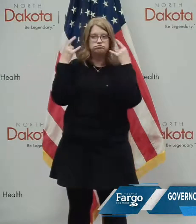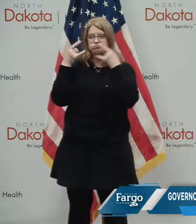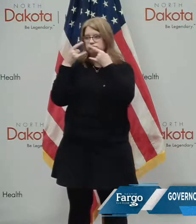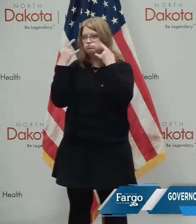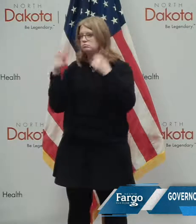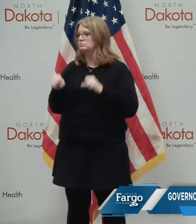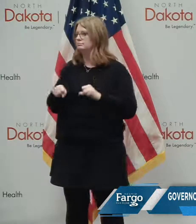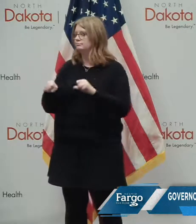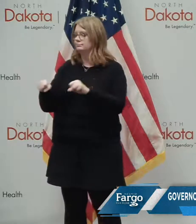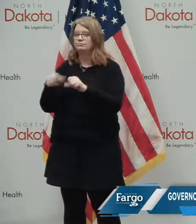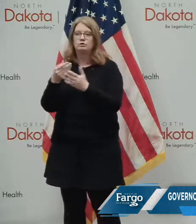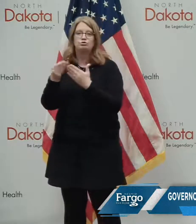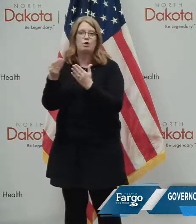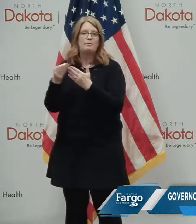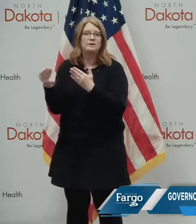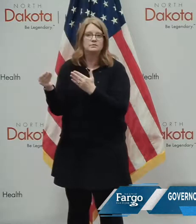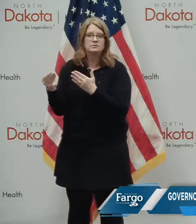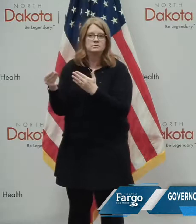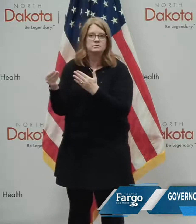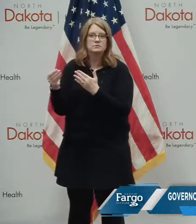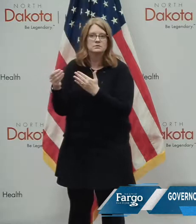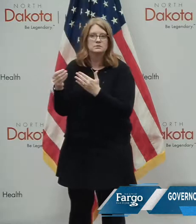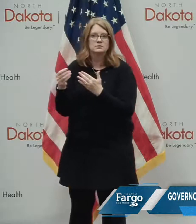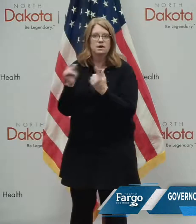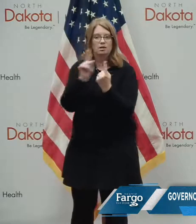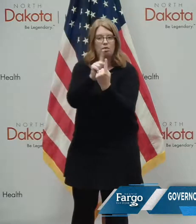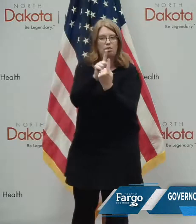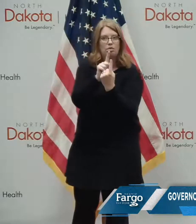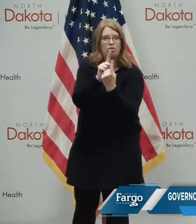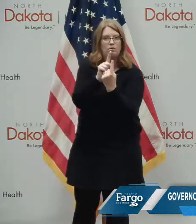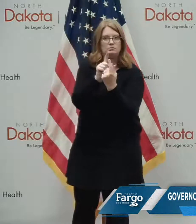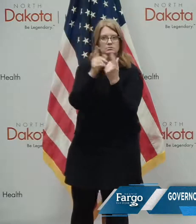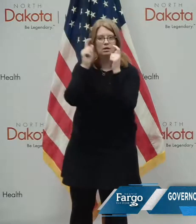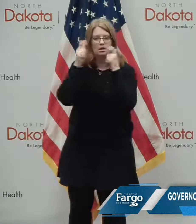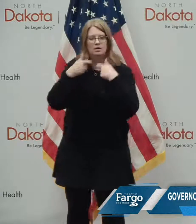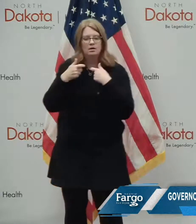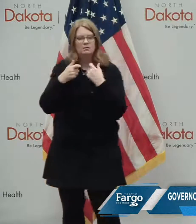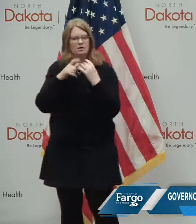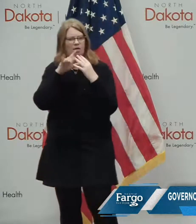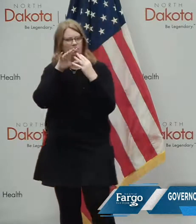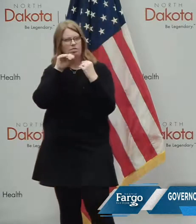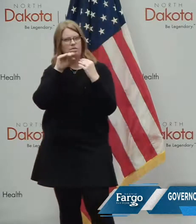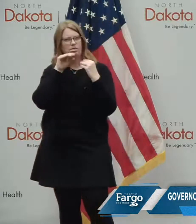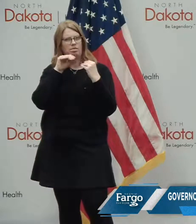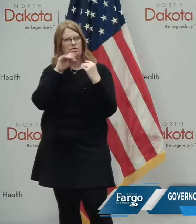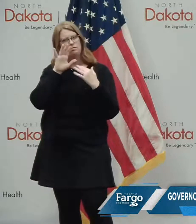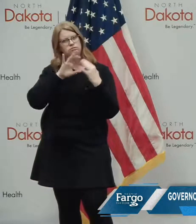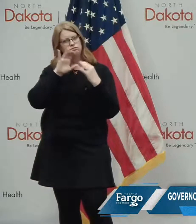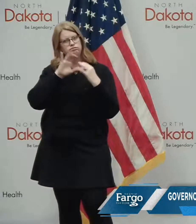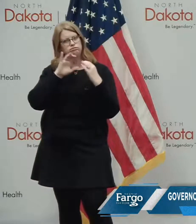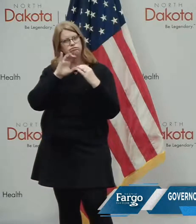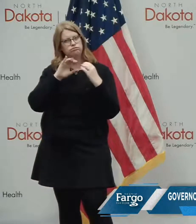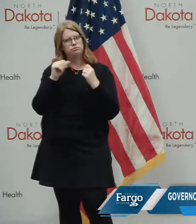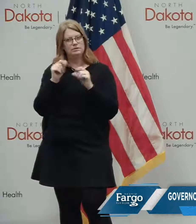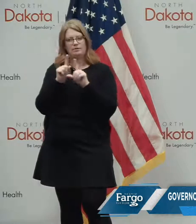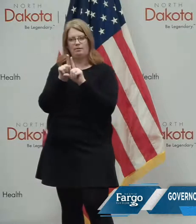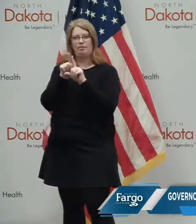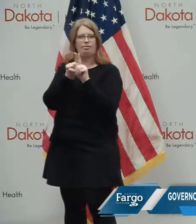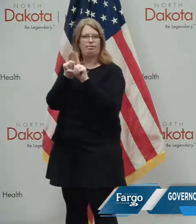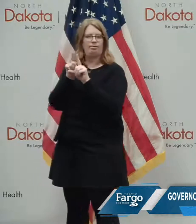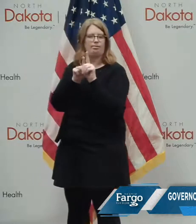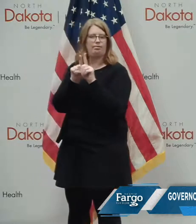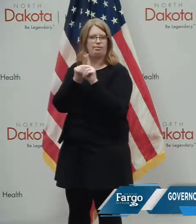but you're really not in close contact. You're not unmasking, you're not talking, you're not shoulder to shoulder, if you